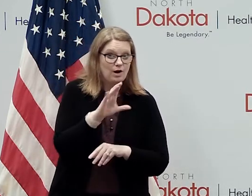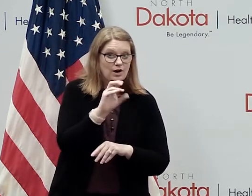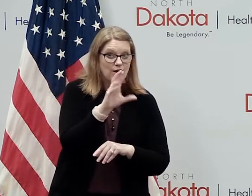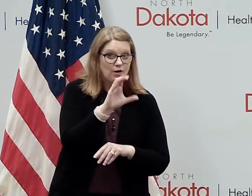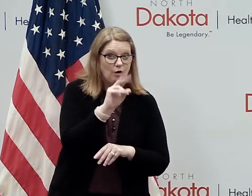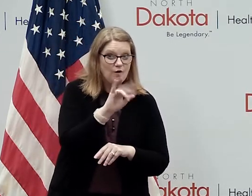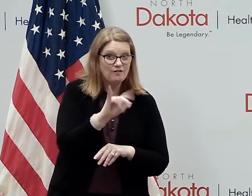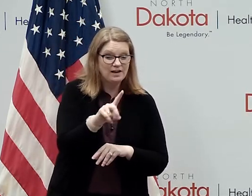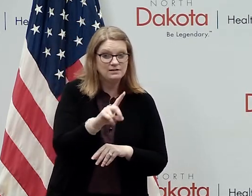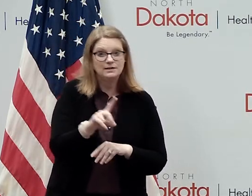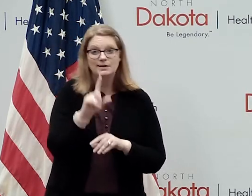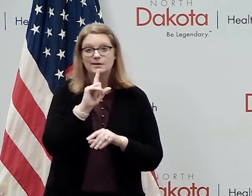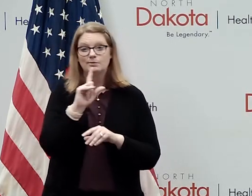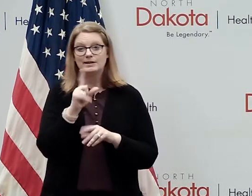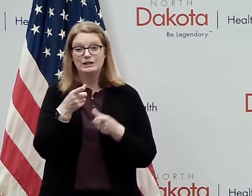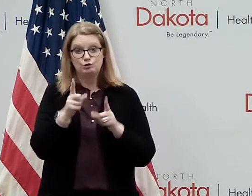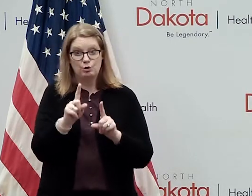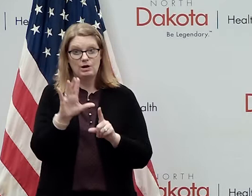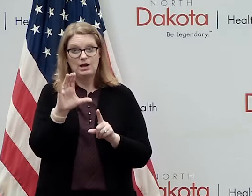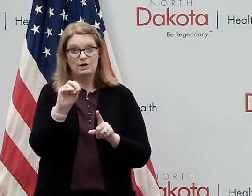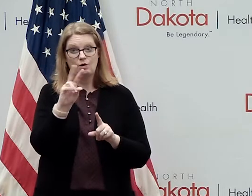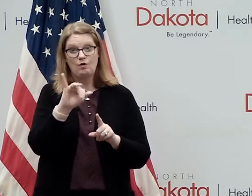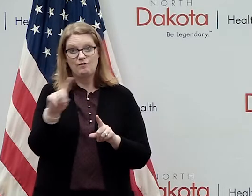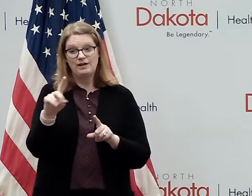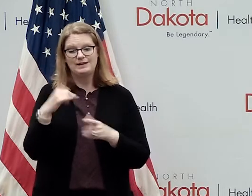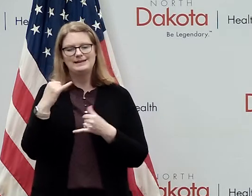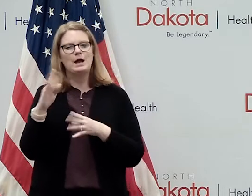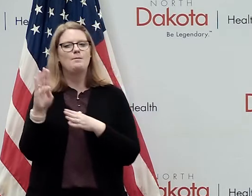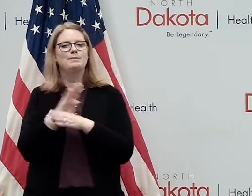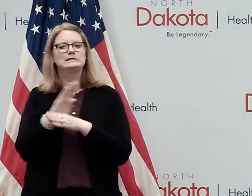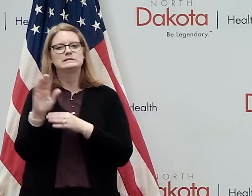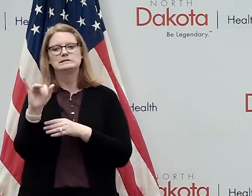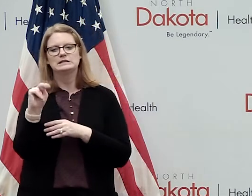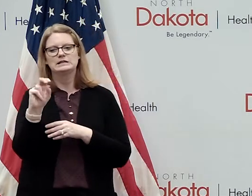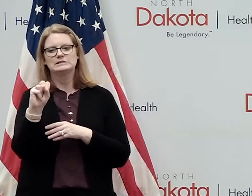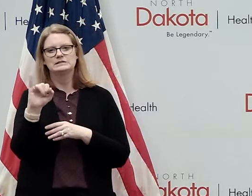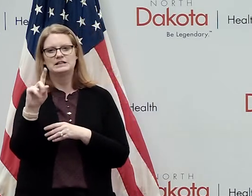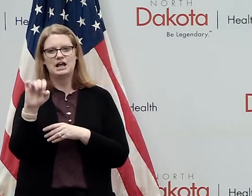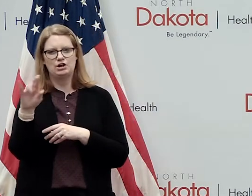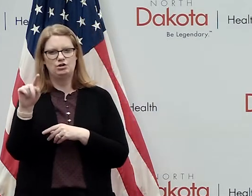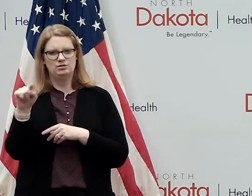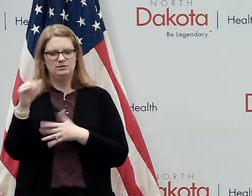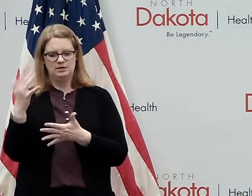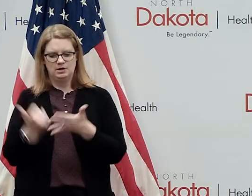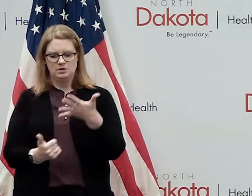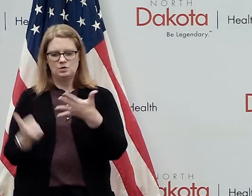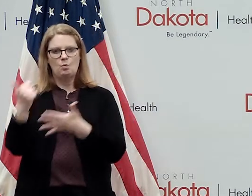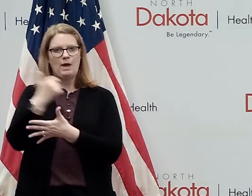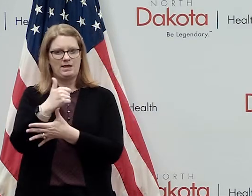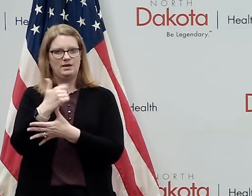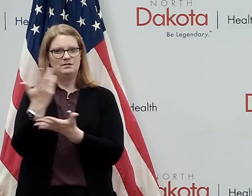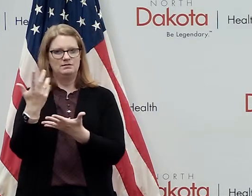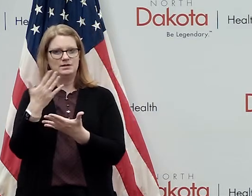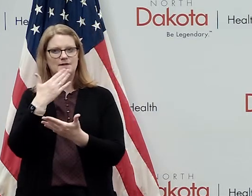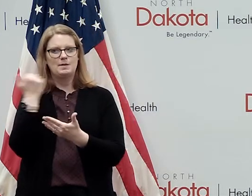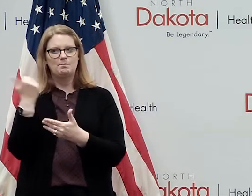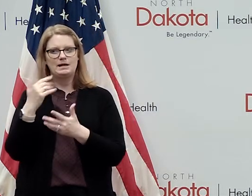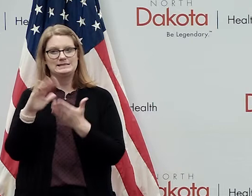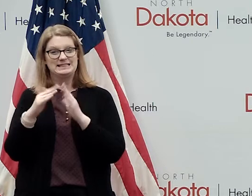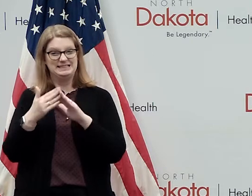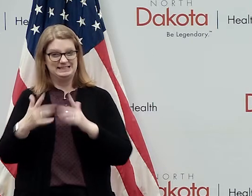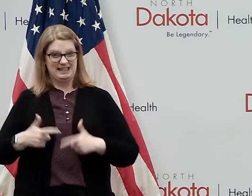to be during COVID-19, and now Business Insider recently published a ranking of the best cities to live in after